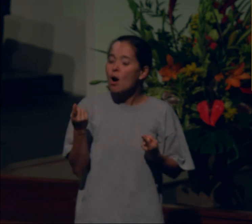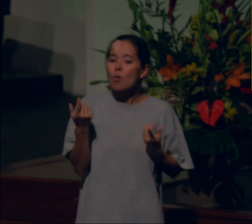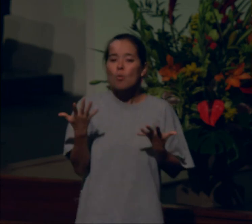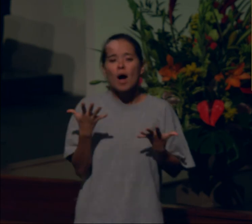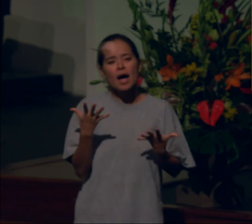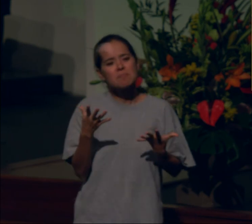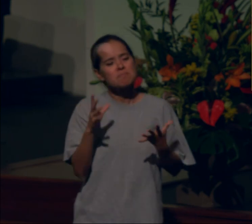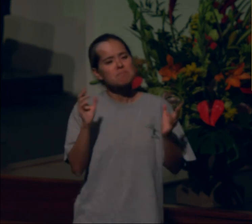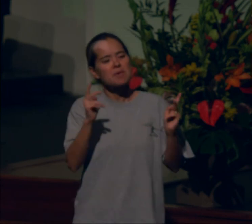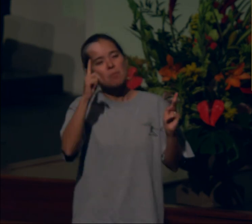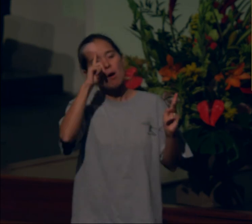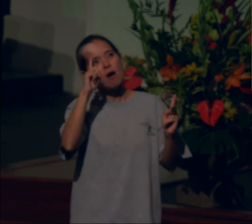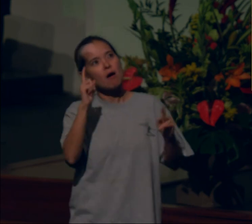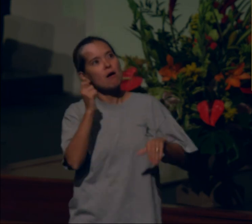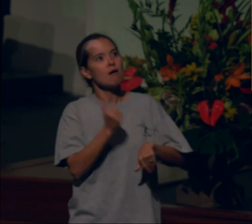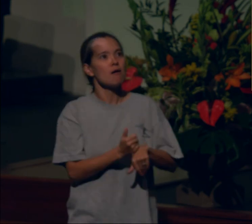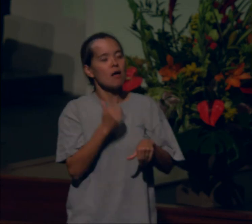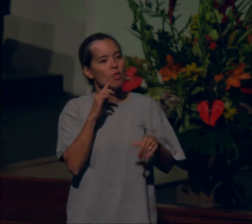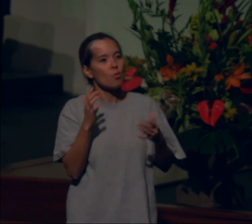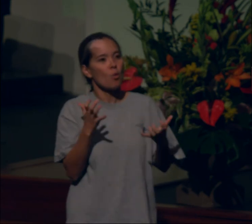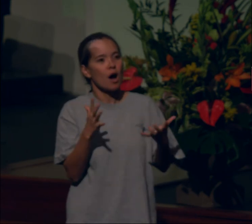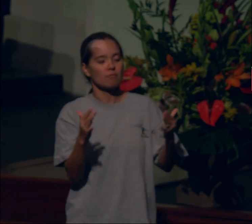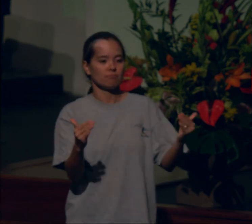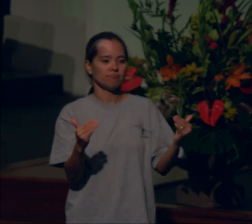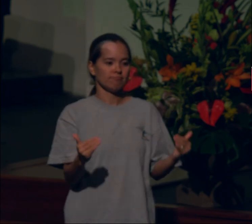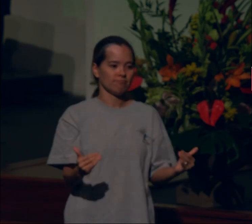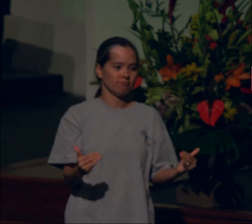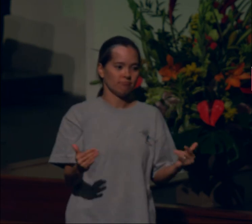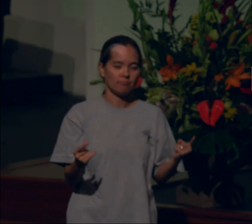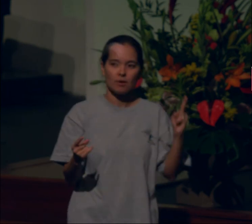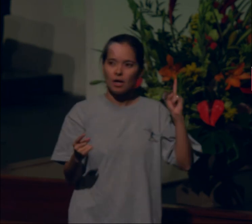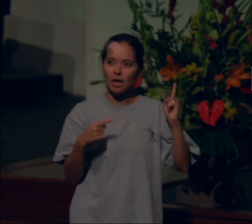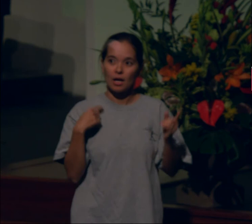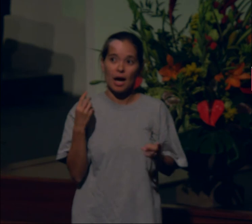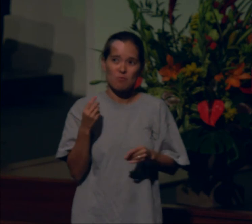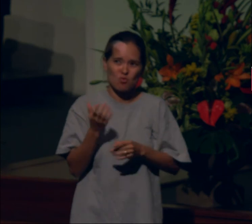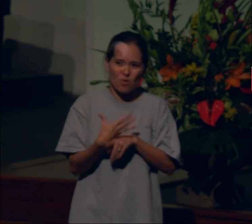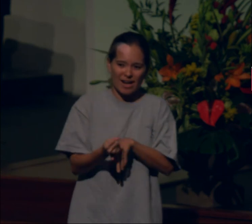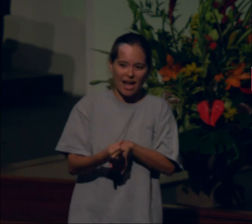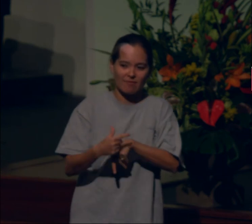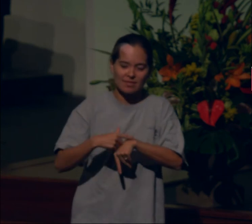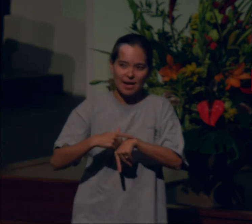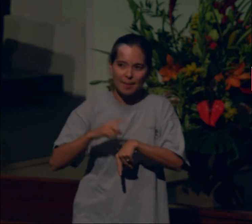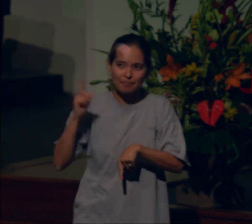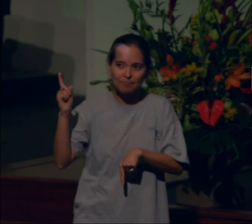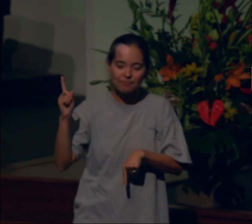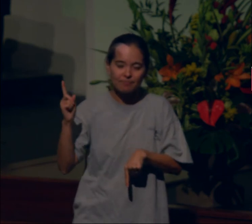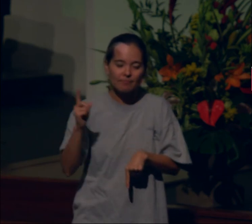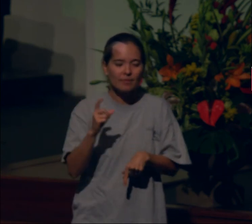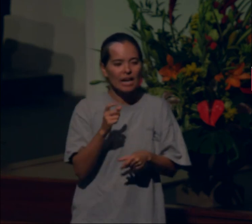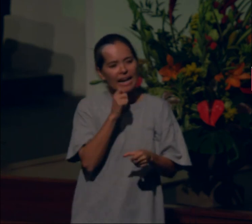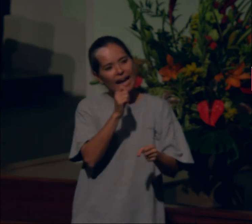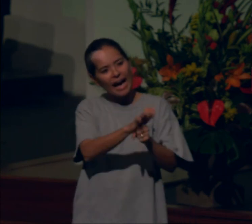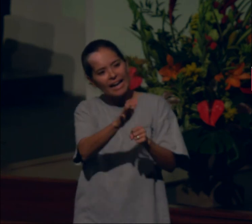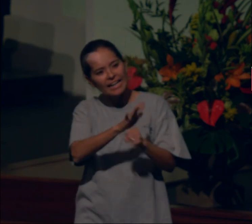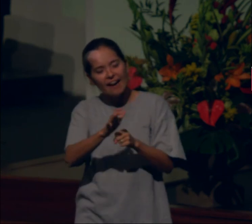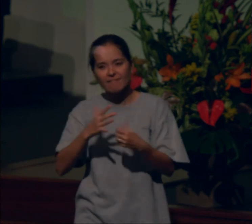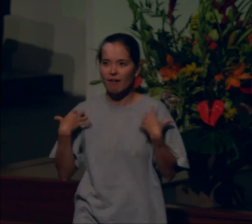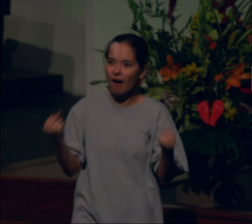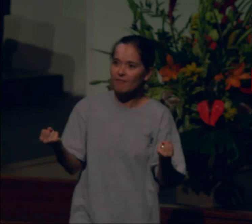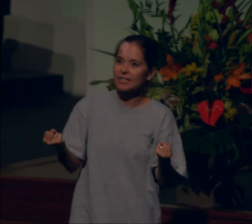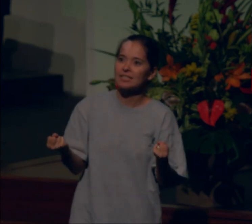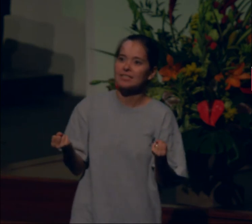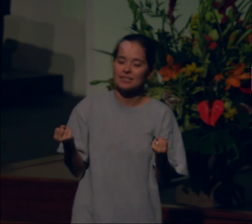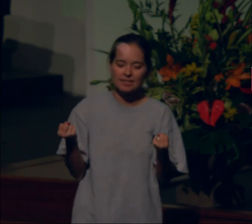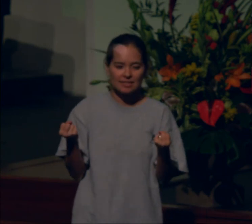settle? If you're filling out your notes, I'm going to move through this quickly because I'm out of time. Lack of confidence